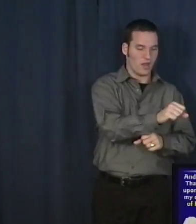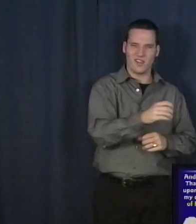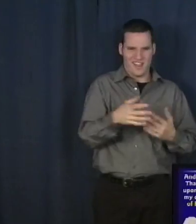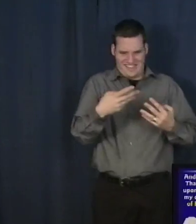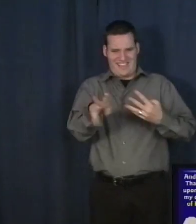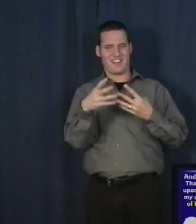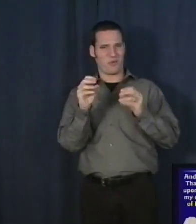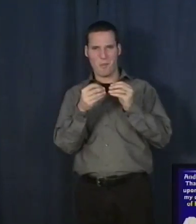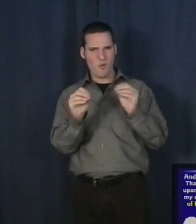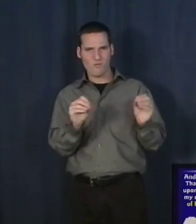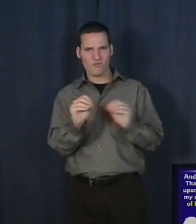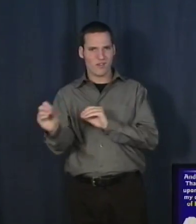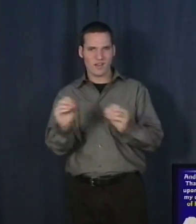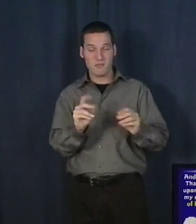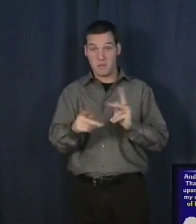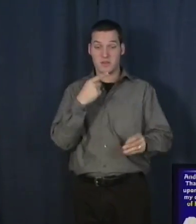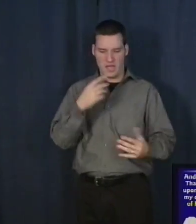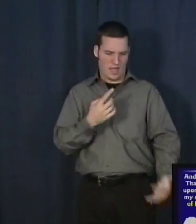don't move.